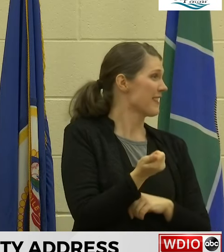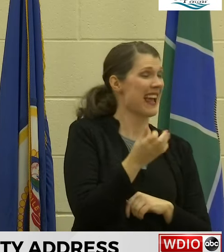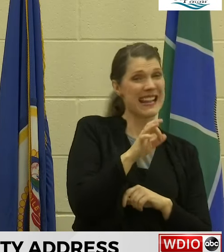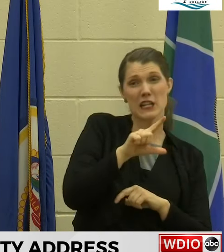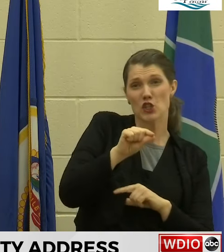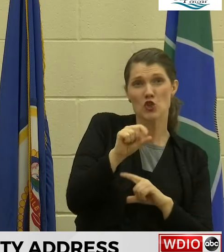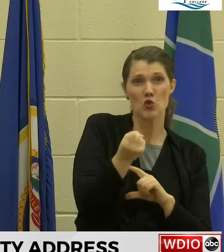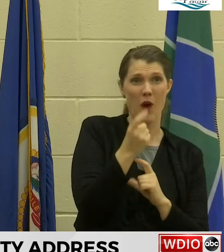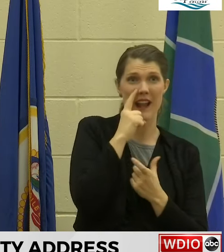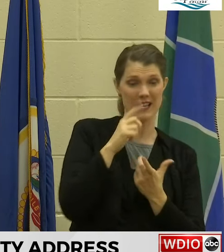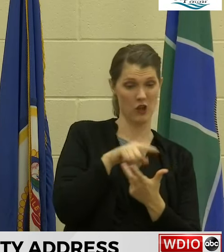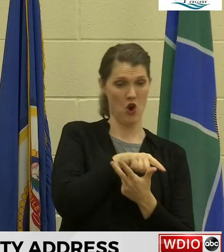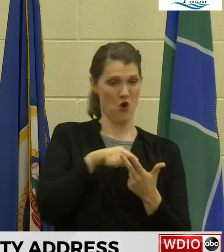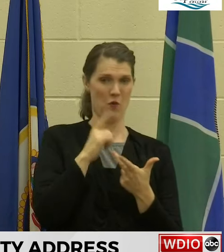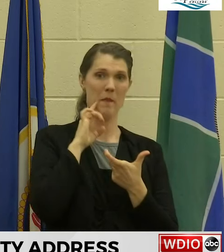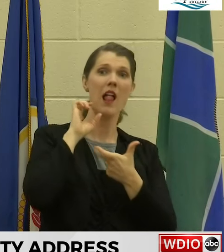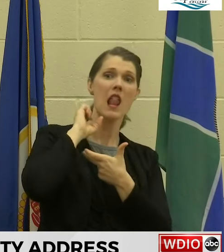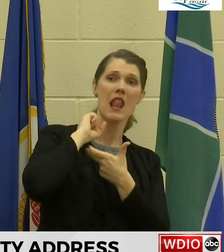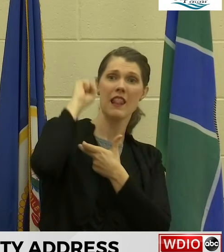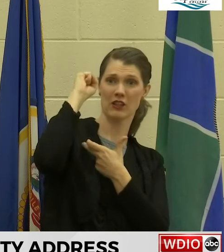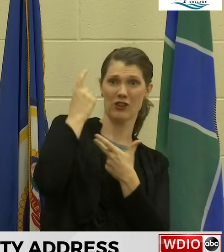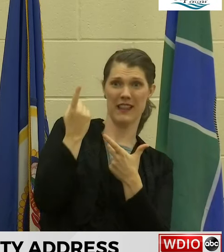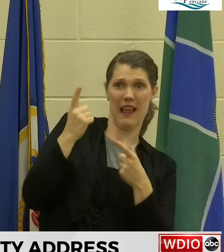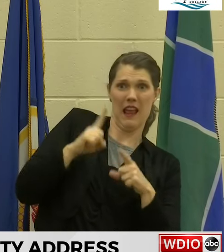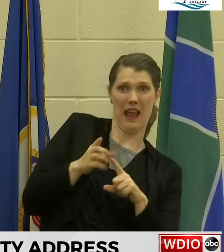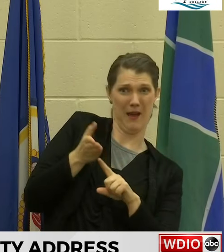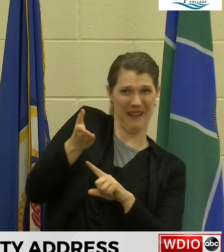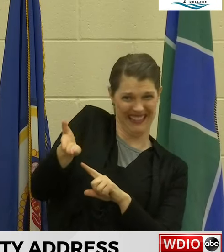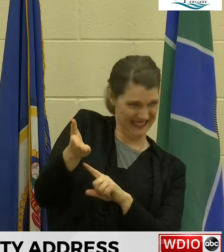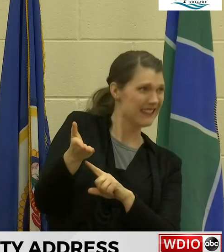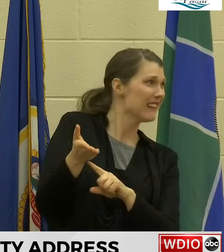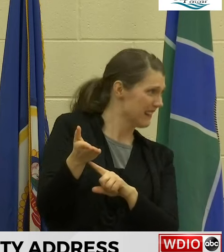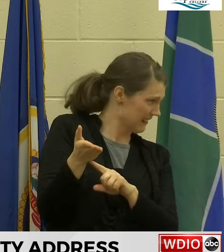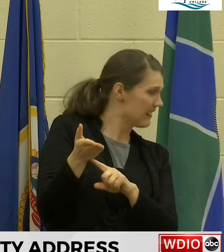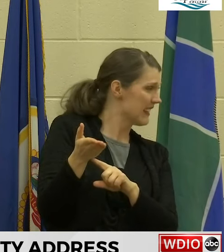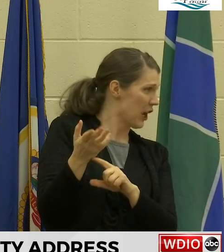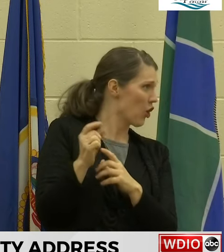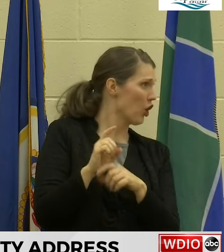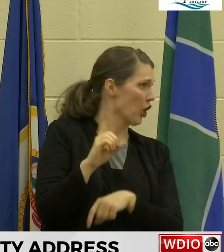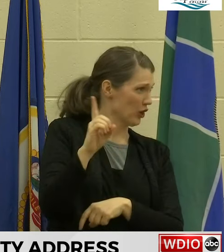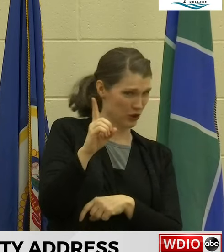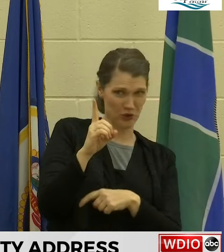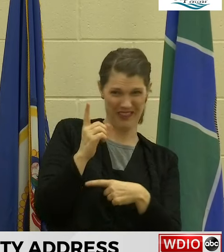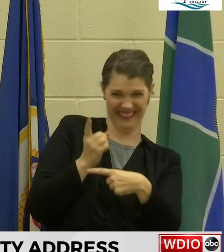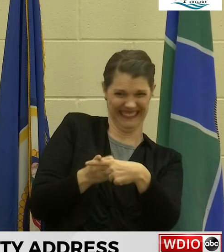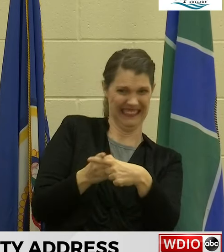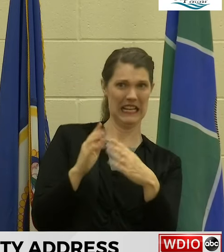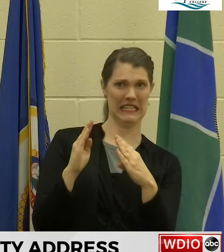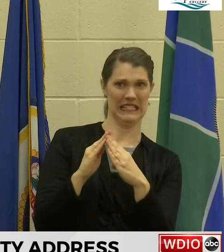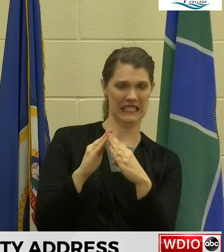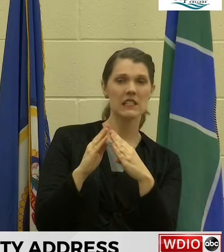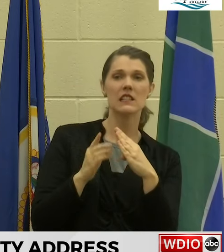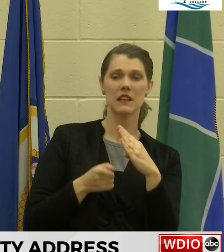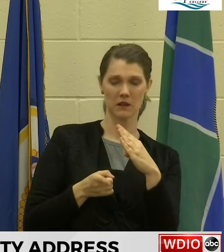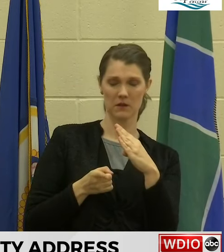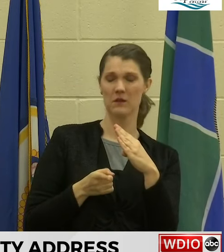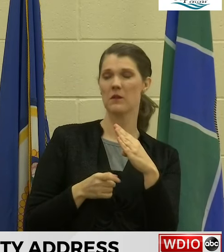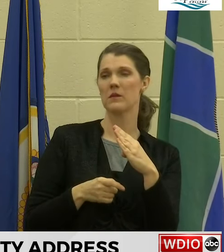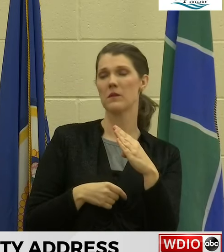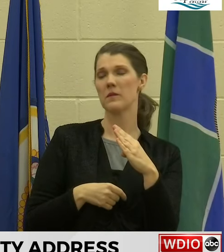the 1920 triple lynching of three black circus workers here in downtown